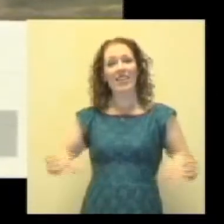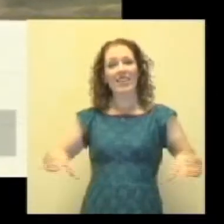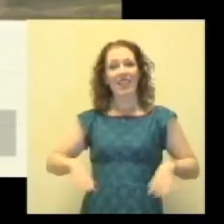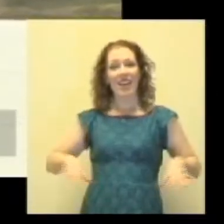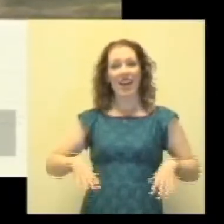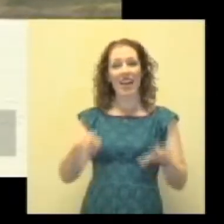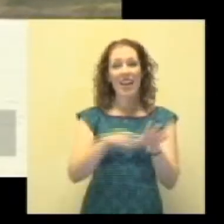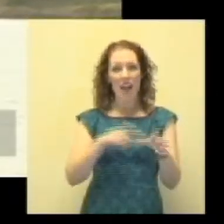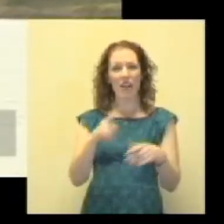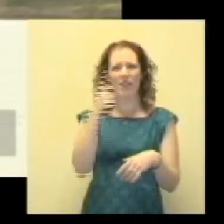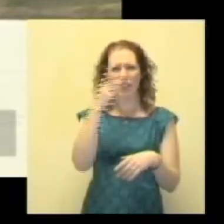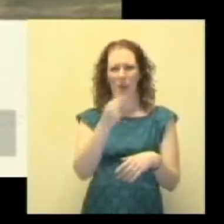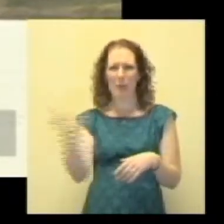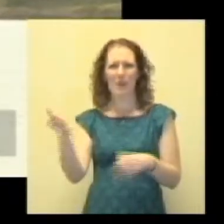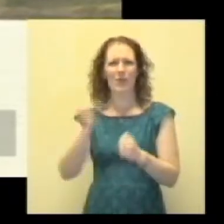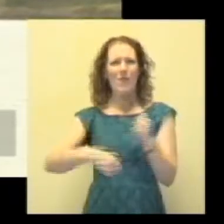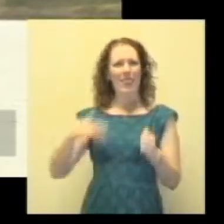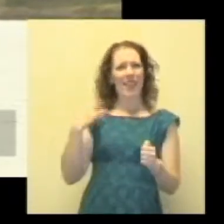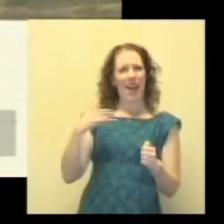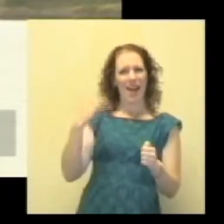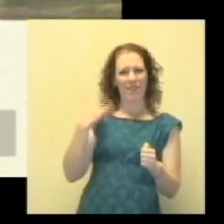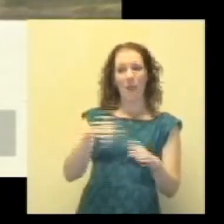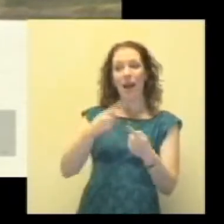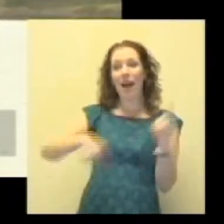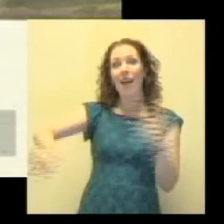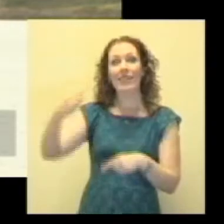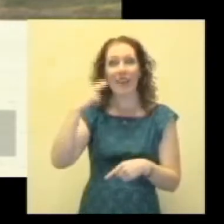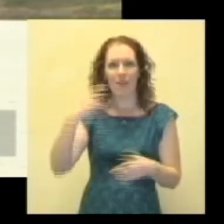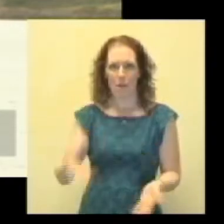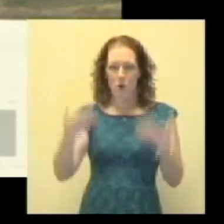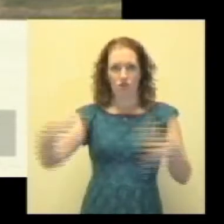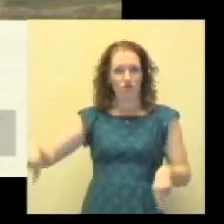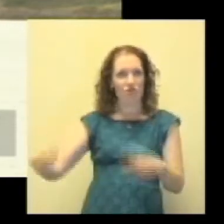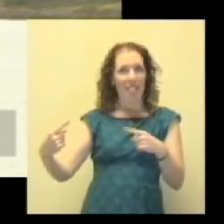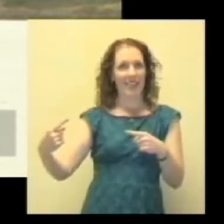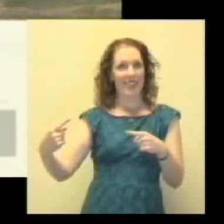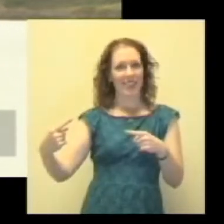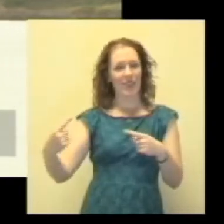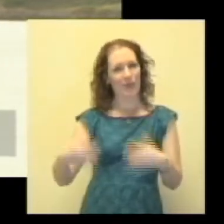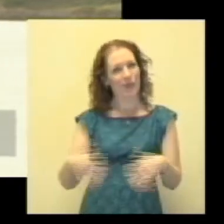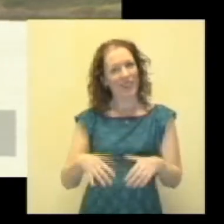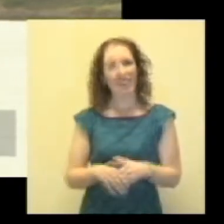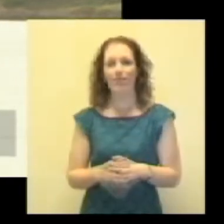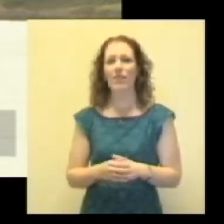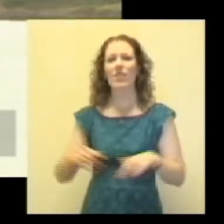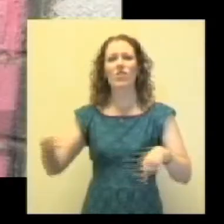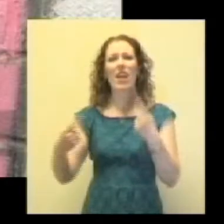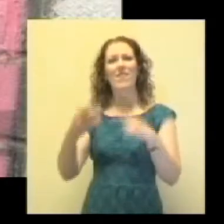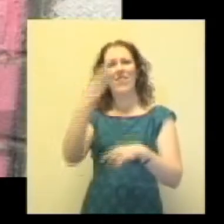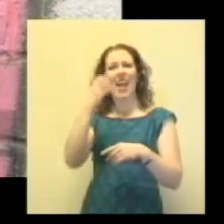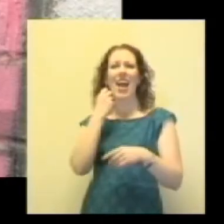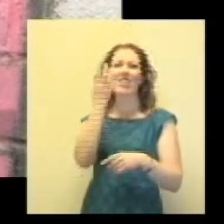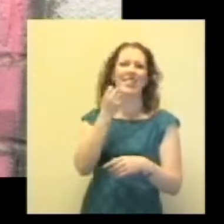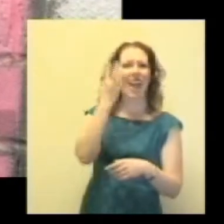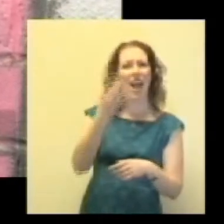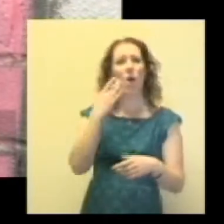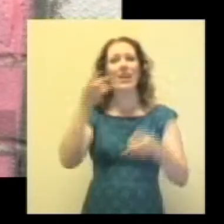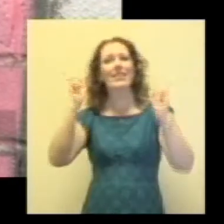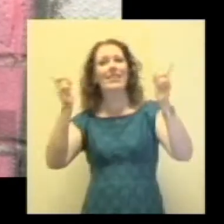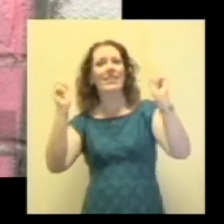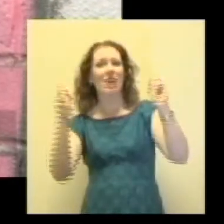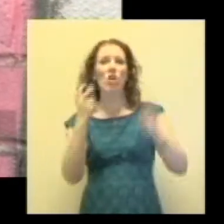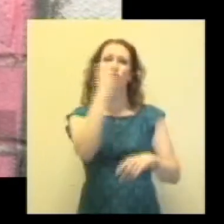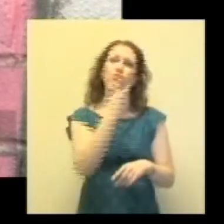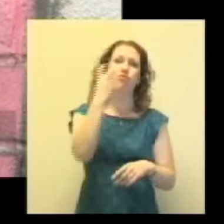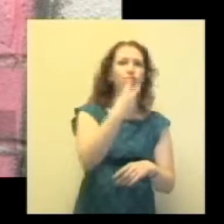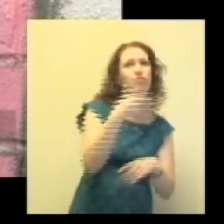Our teenage years can be some of the toughest of our lives, but being deaf can throw in some extra challenges. The challenges I face every